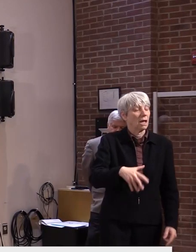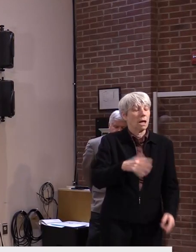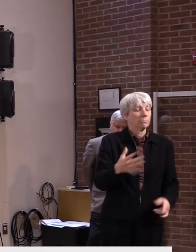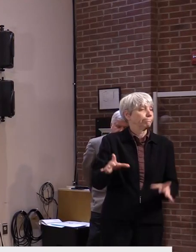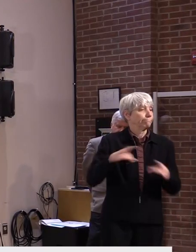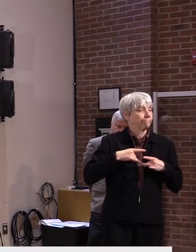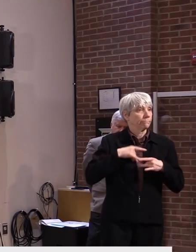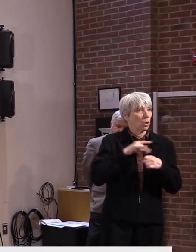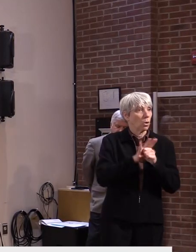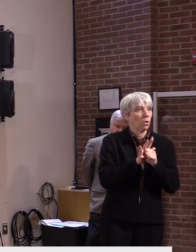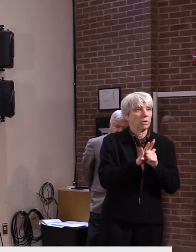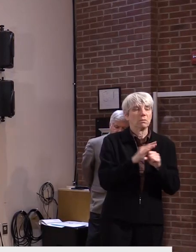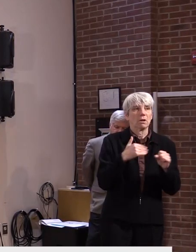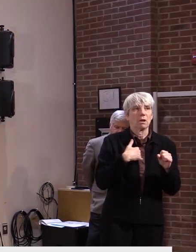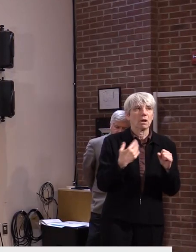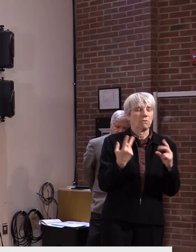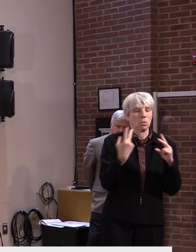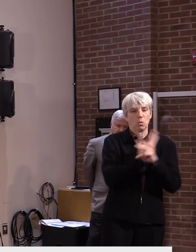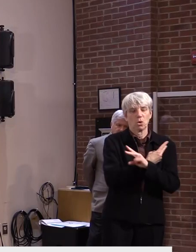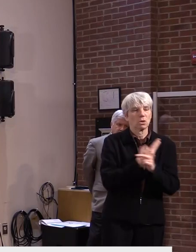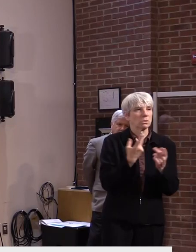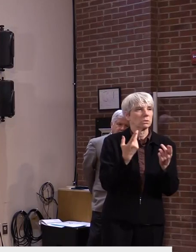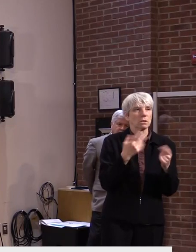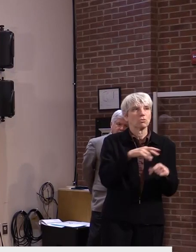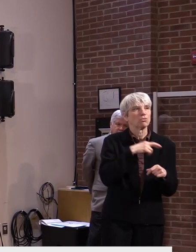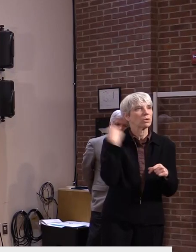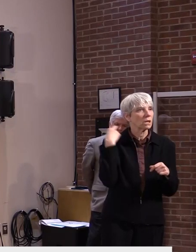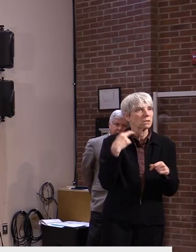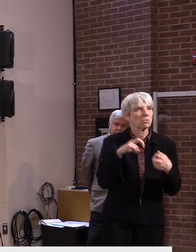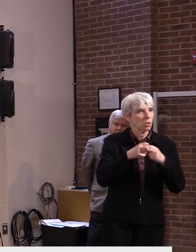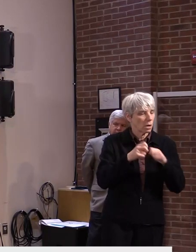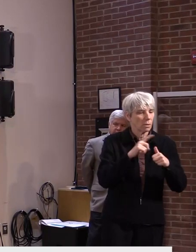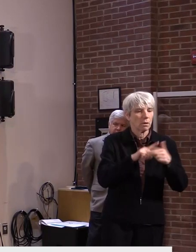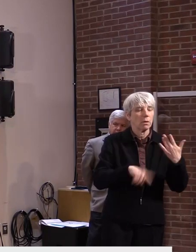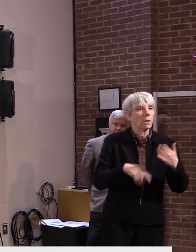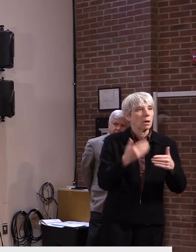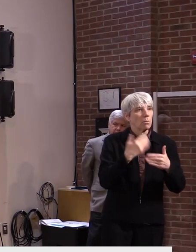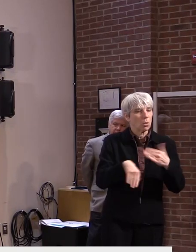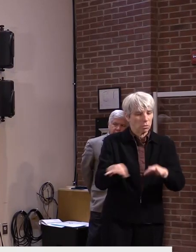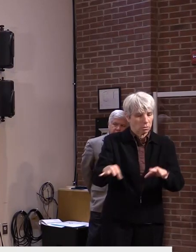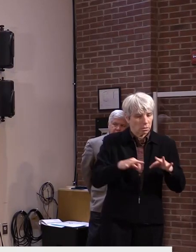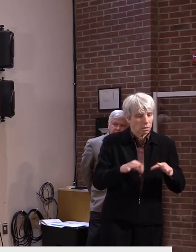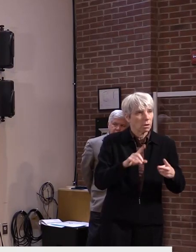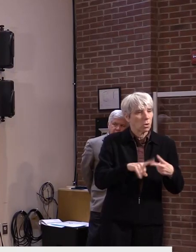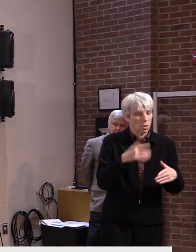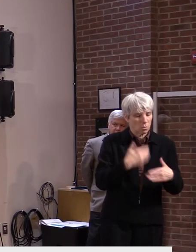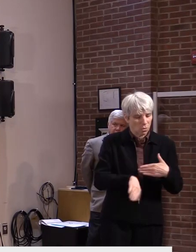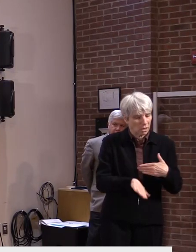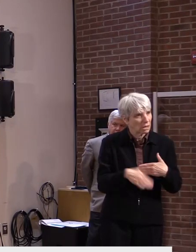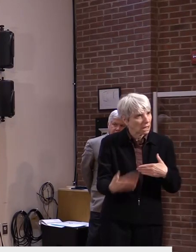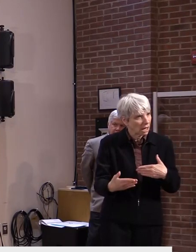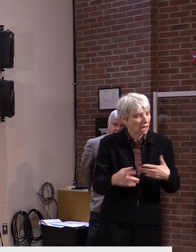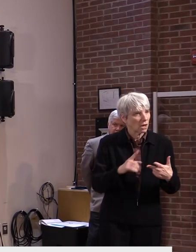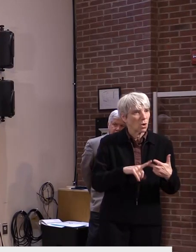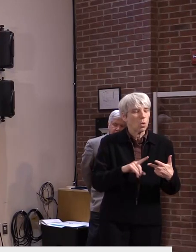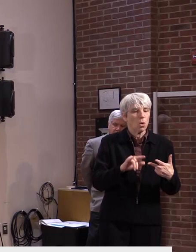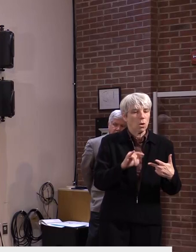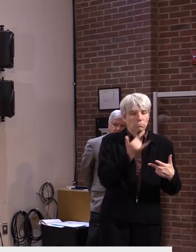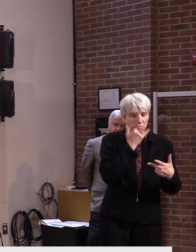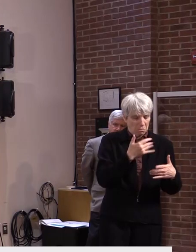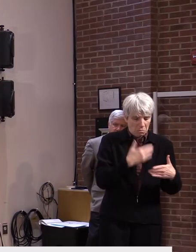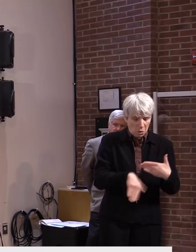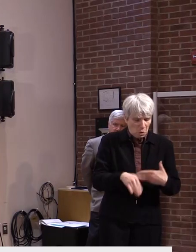pregnancy outcomes that could include preterm birth, stillbirth, and admission into the neonatal